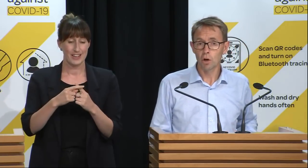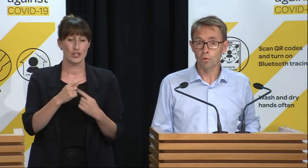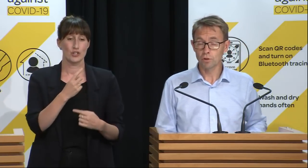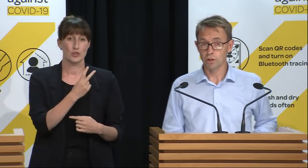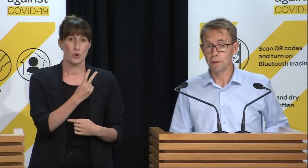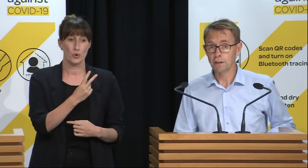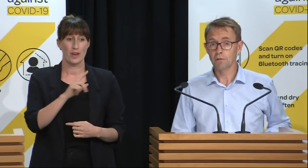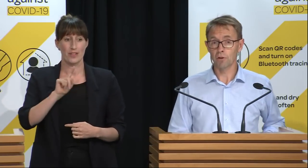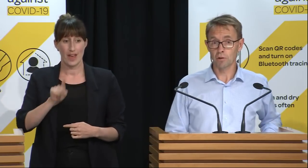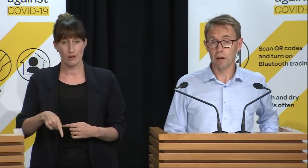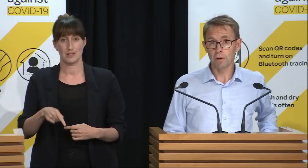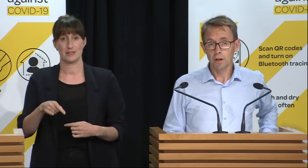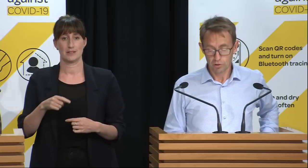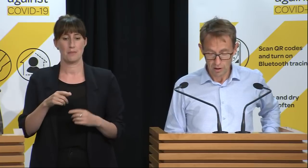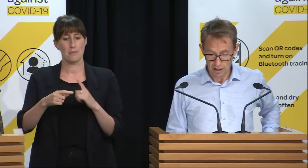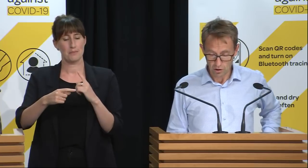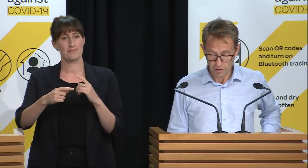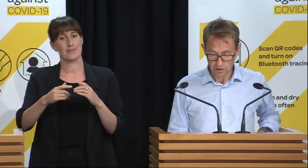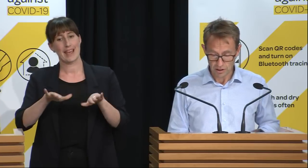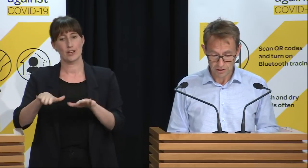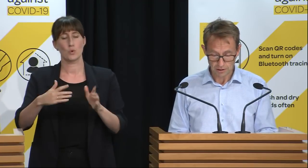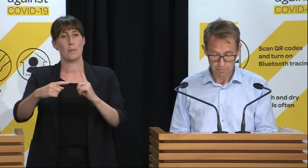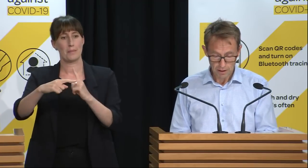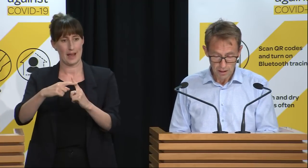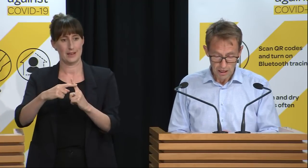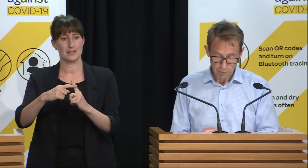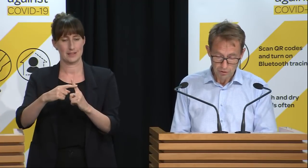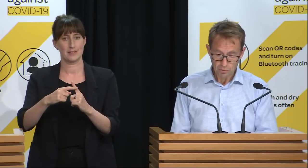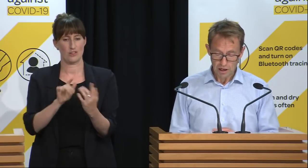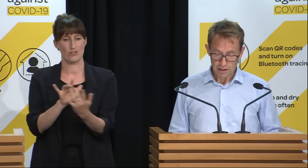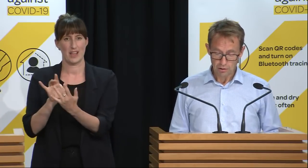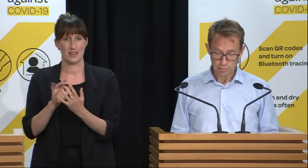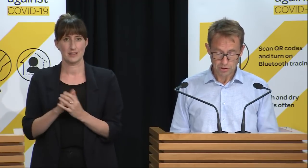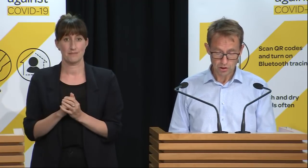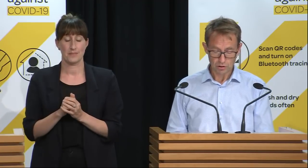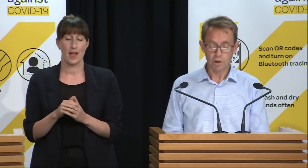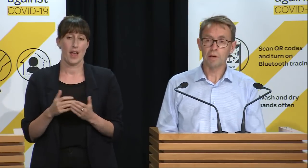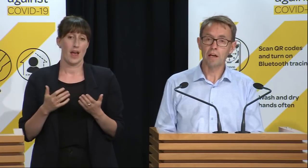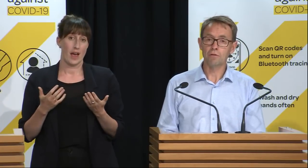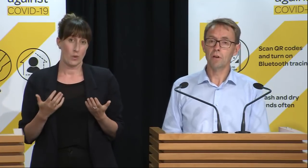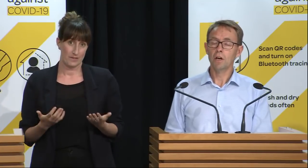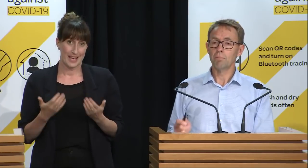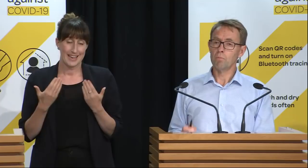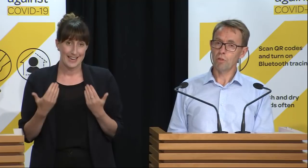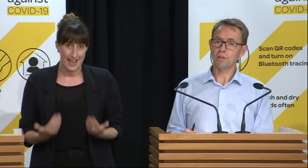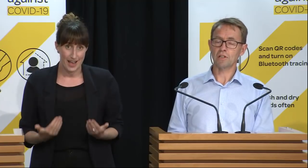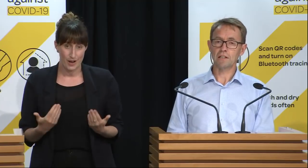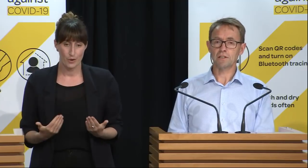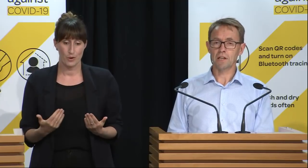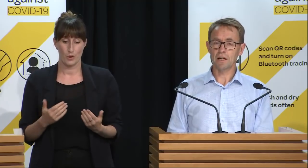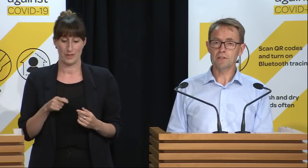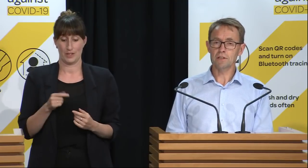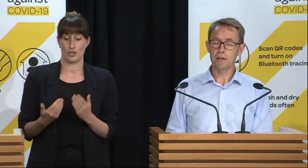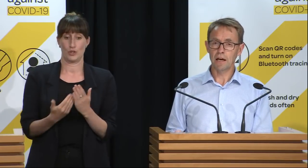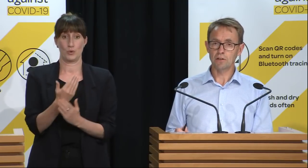contacts who have also been followed up through our contact tracing. However, we are now in a position where we have, with this